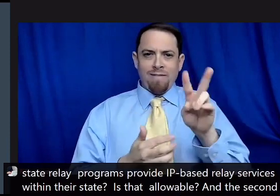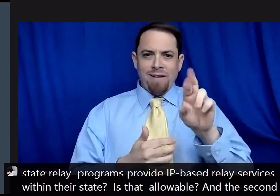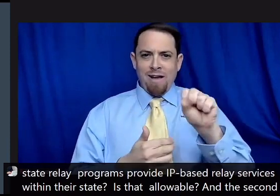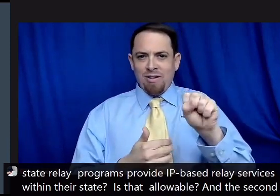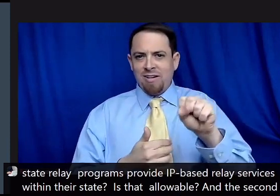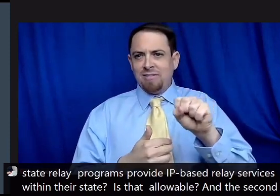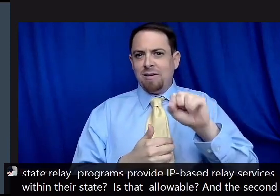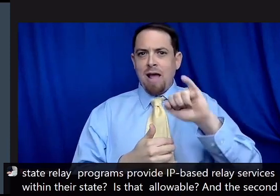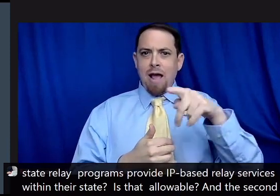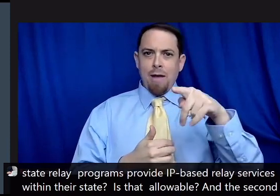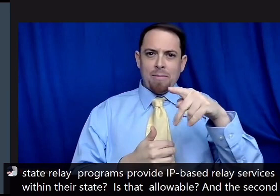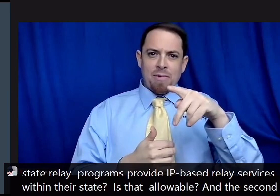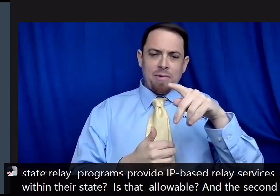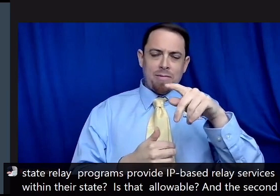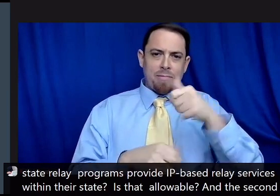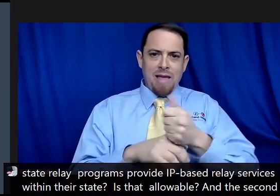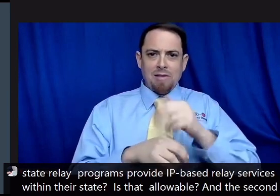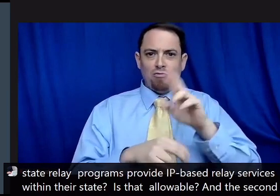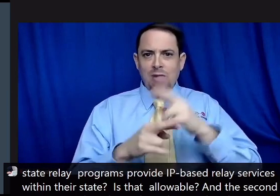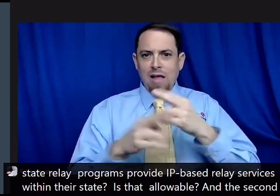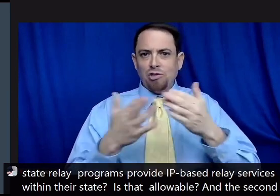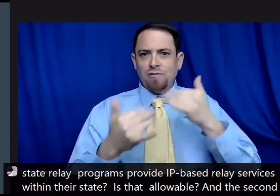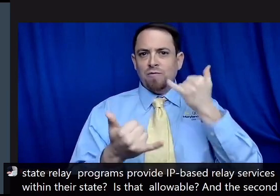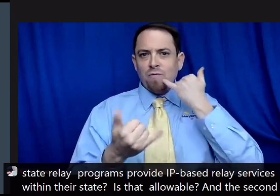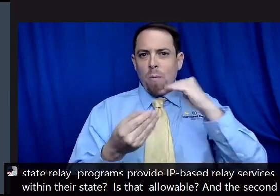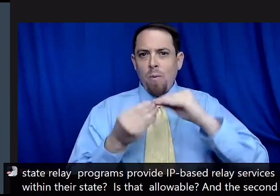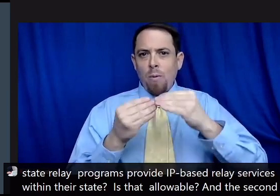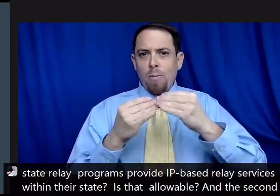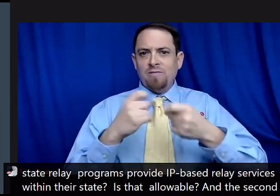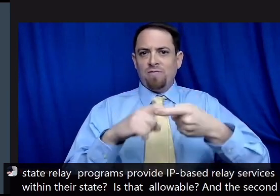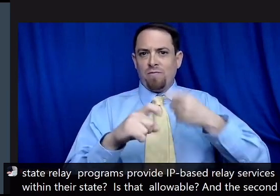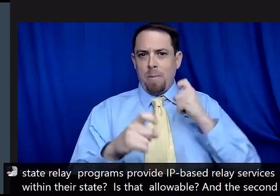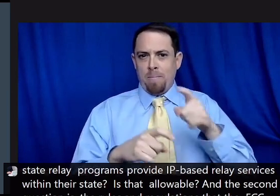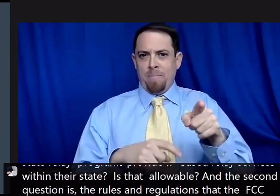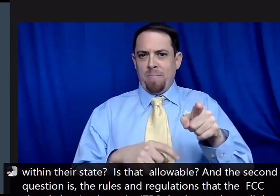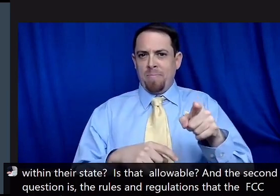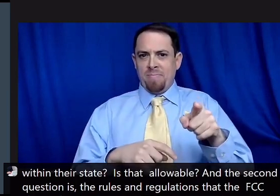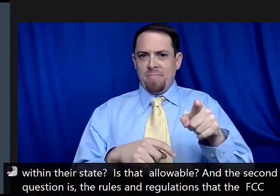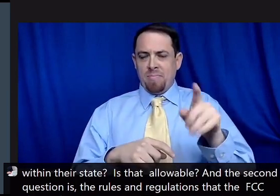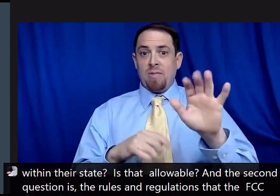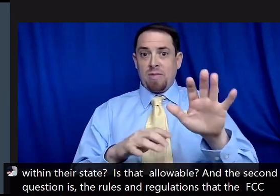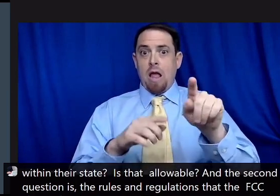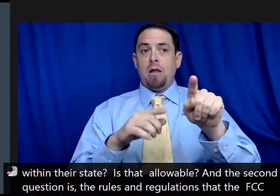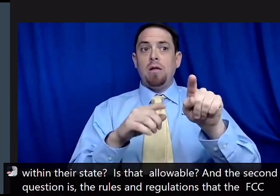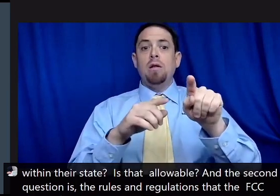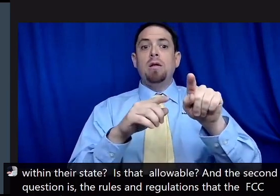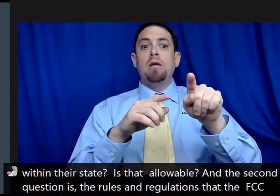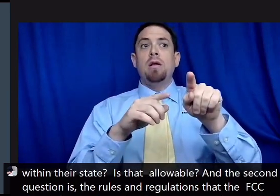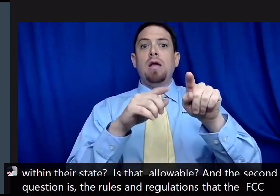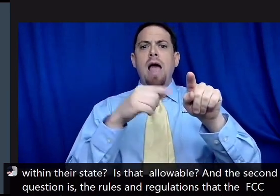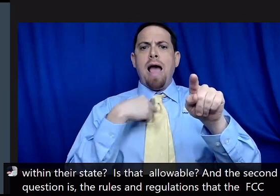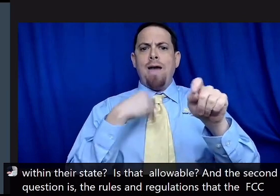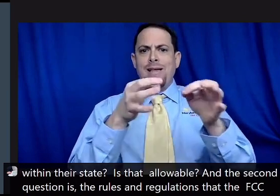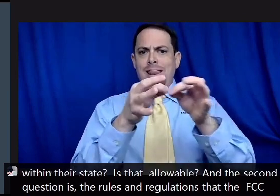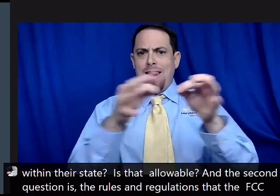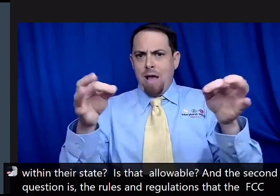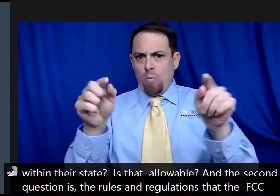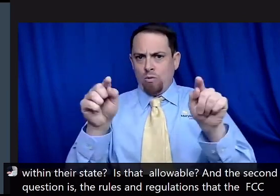the ITRS database, where all the VRS and IP-based relay service phone numbers come from, that